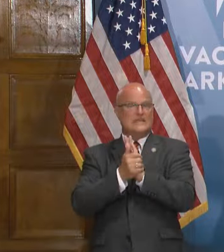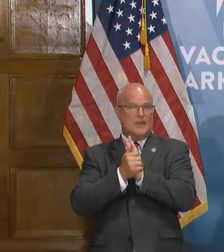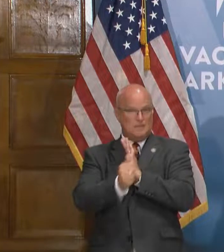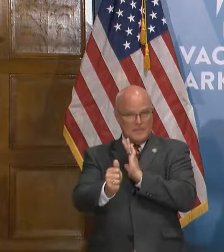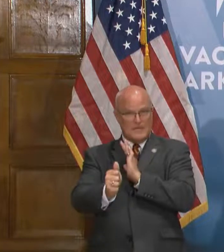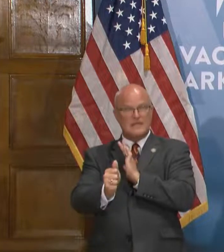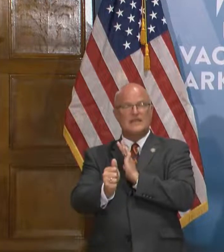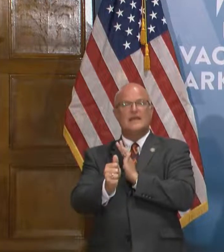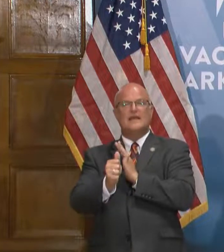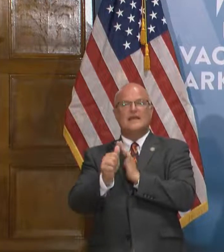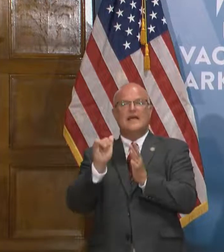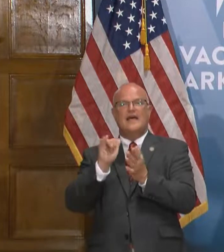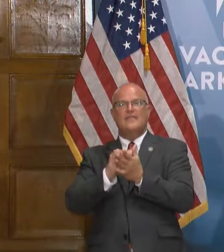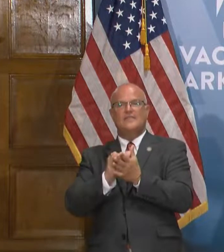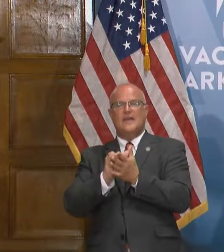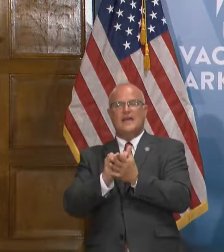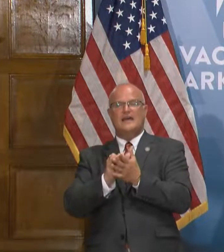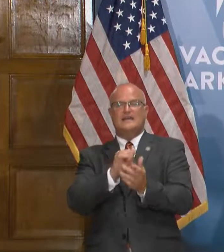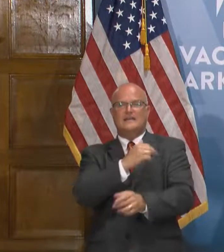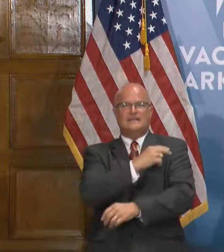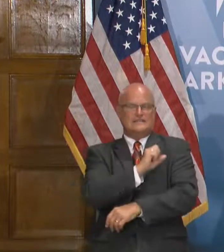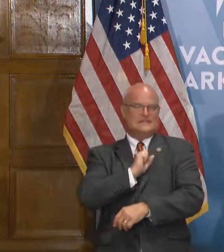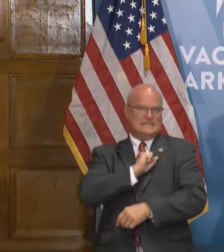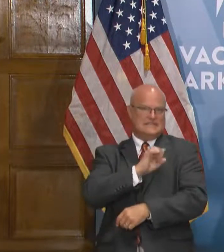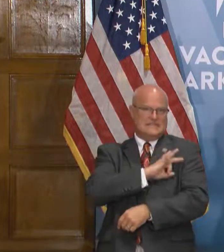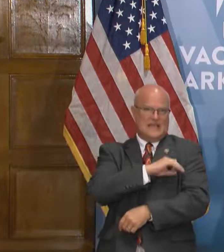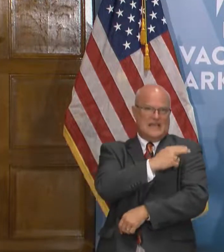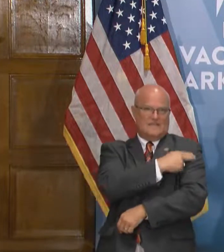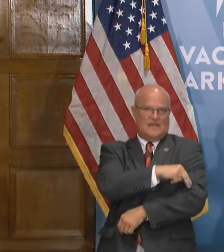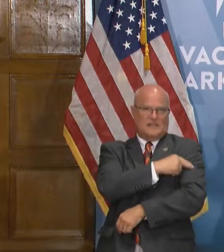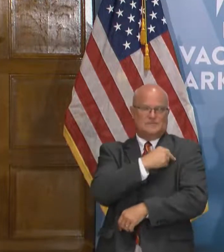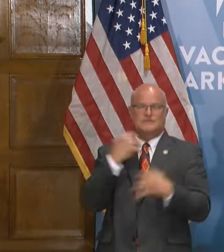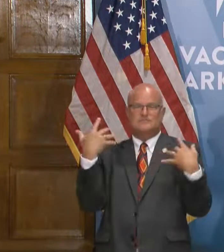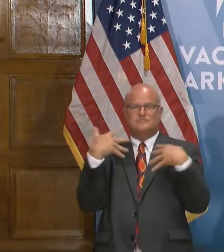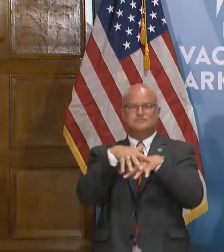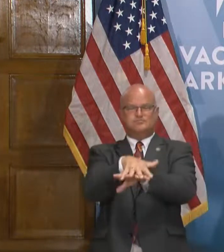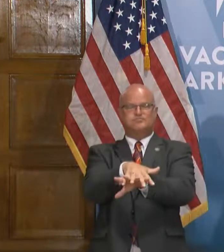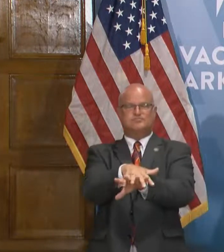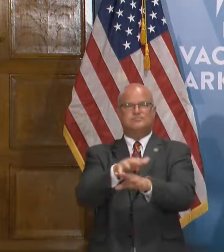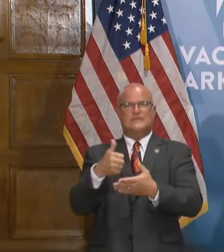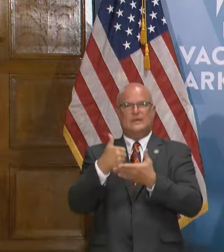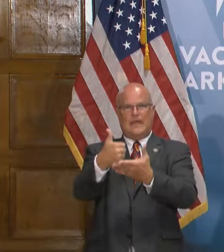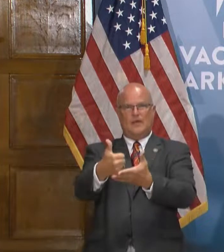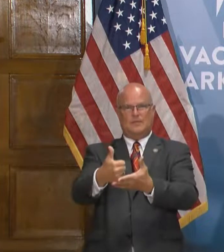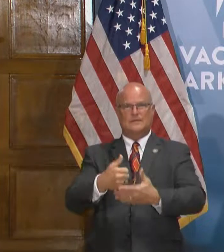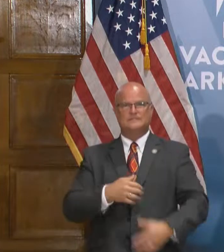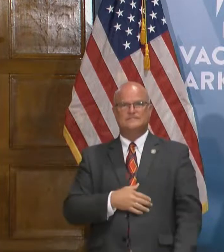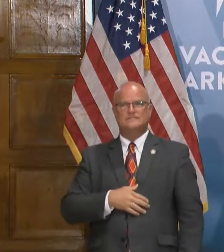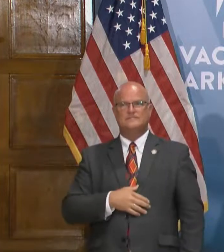capability that will be blended in with the existing staff, and that will create greater capacity.